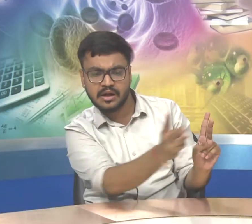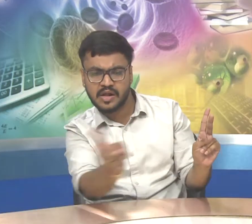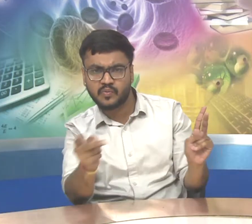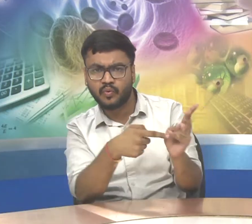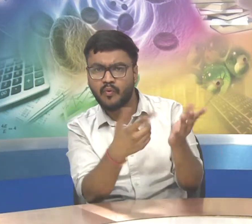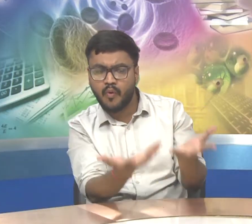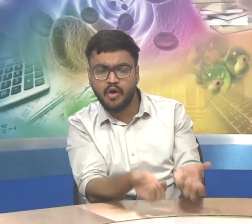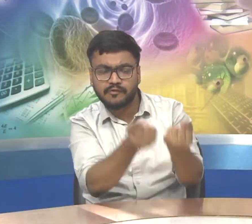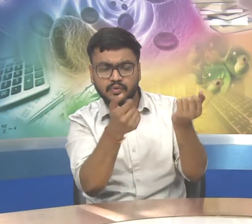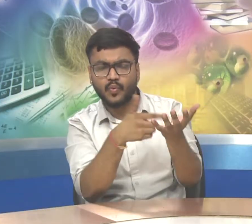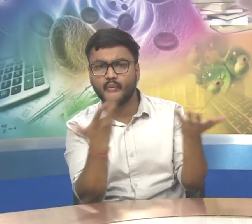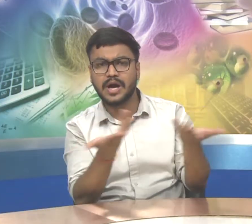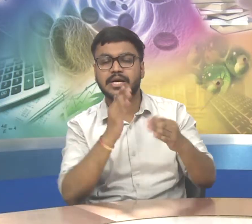isotopes.